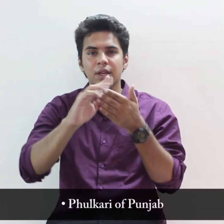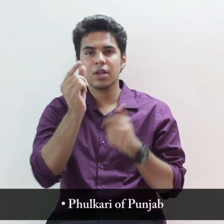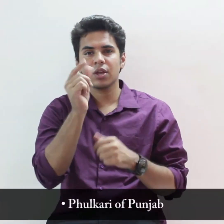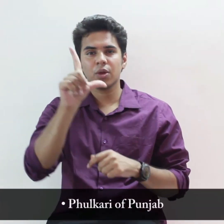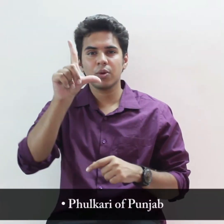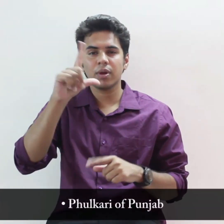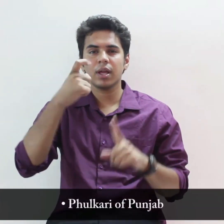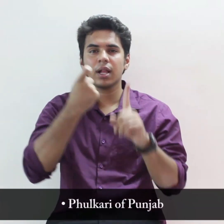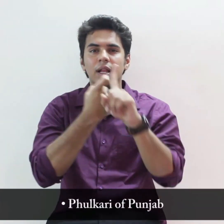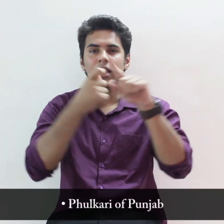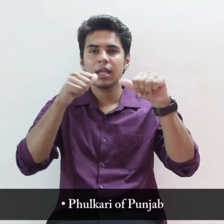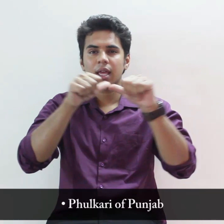Fulkari of Punjab.